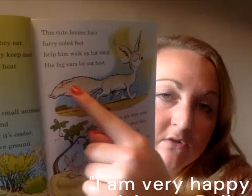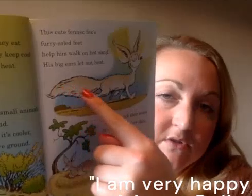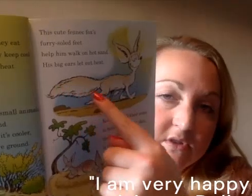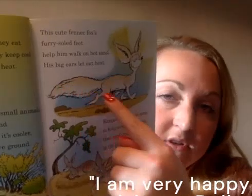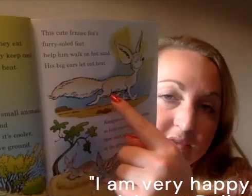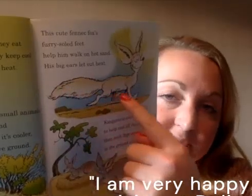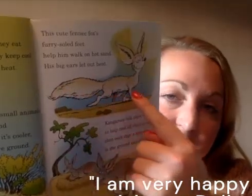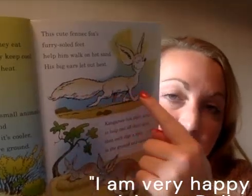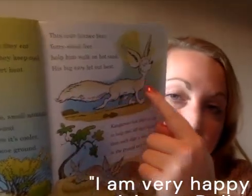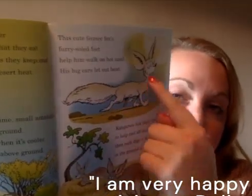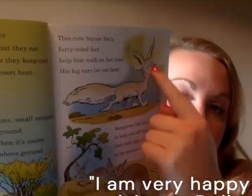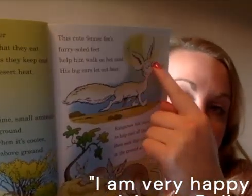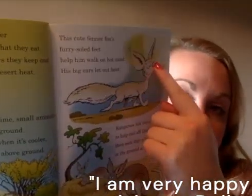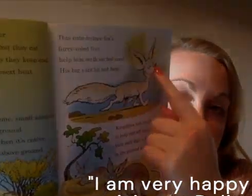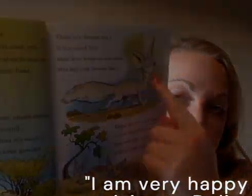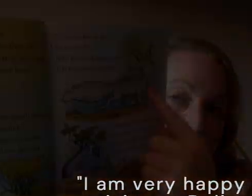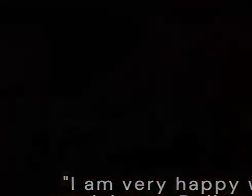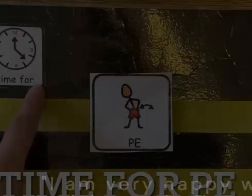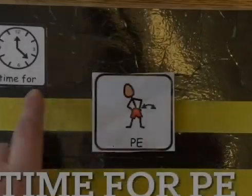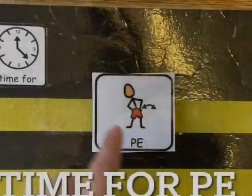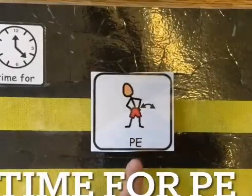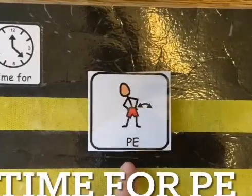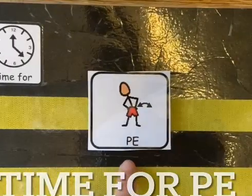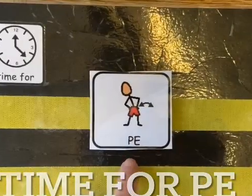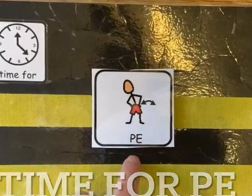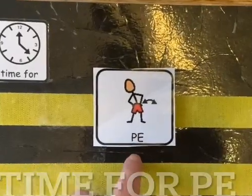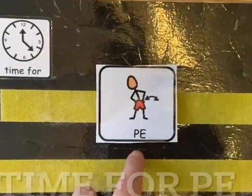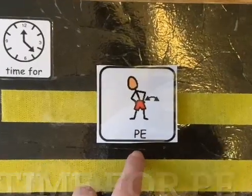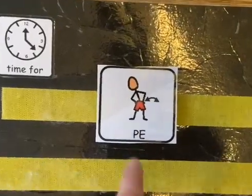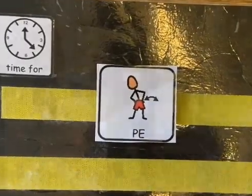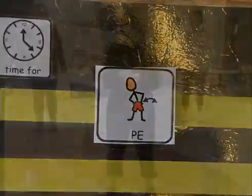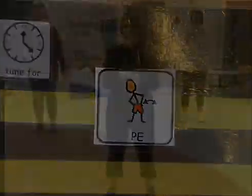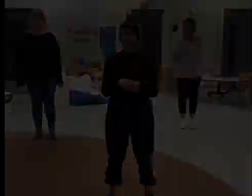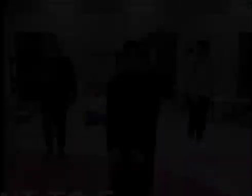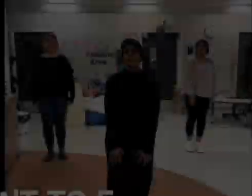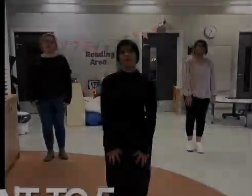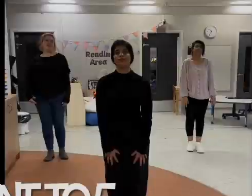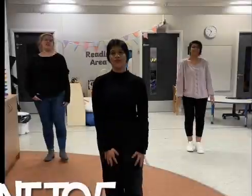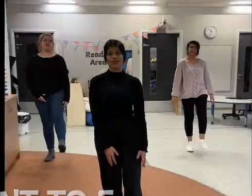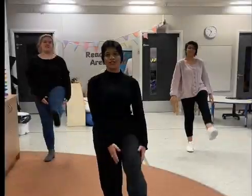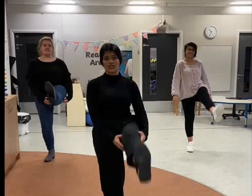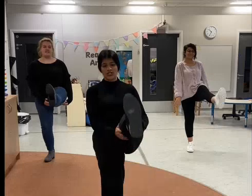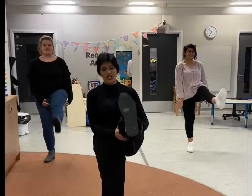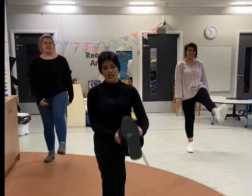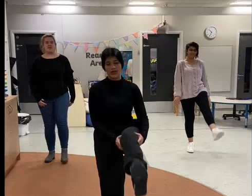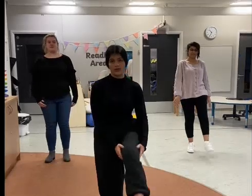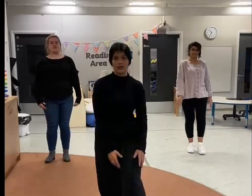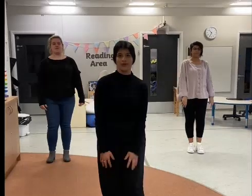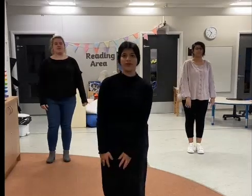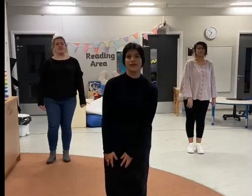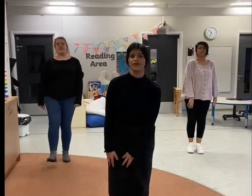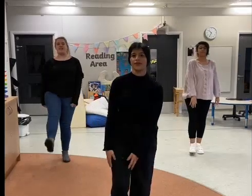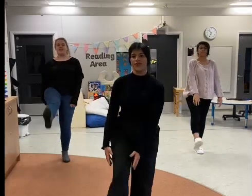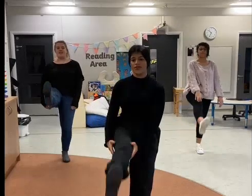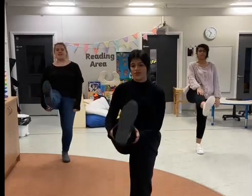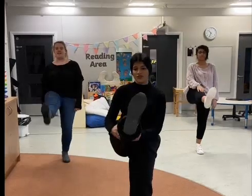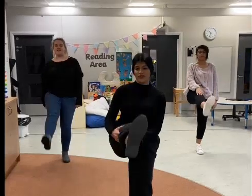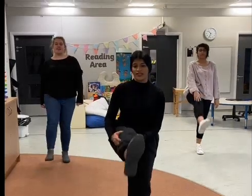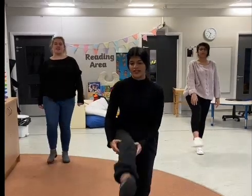of It's time for celebration We finally figured out Yeah That our